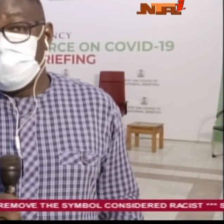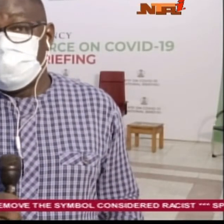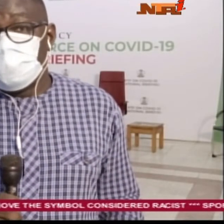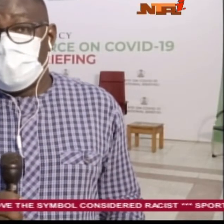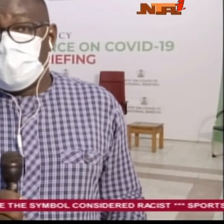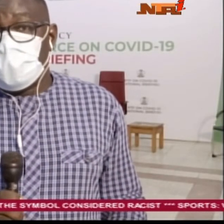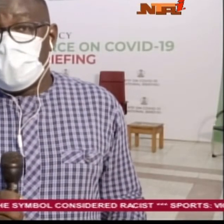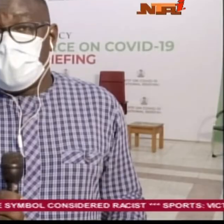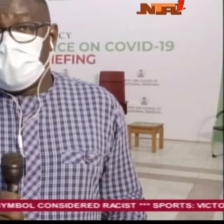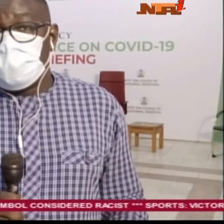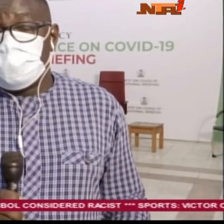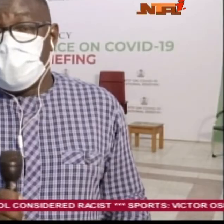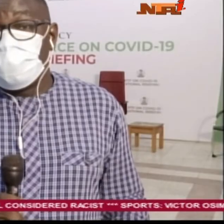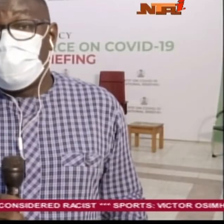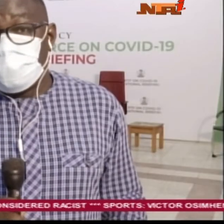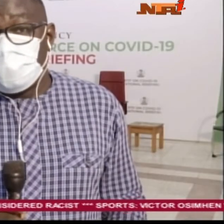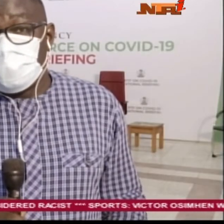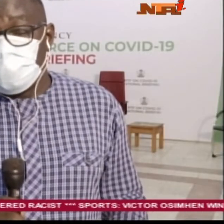only